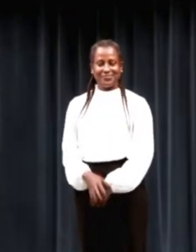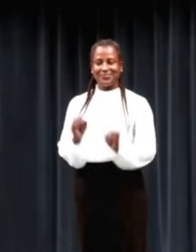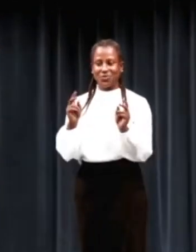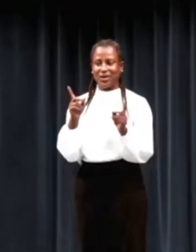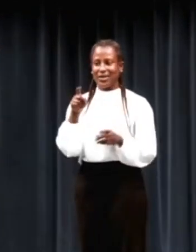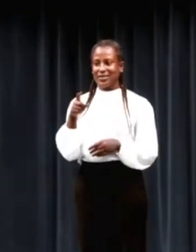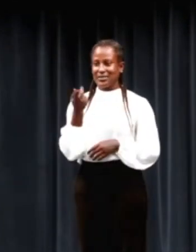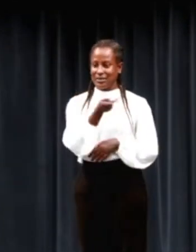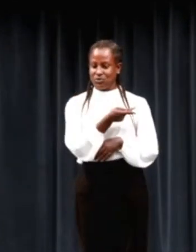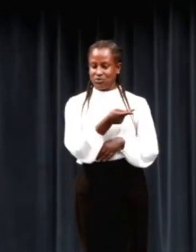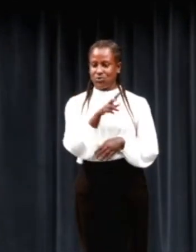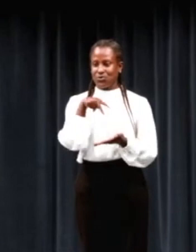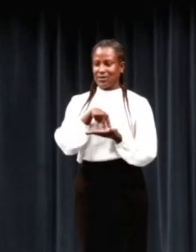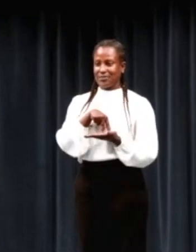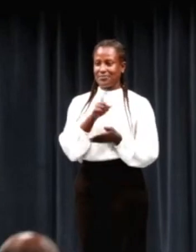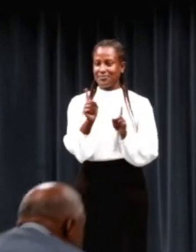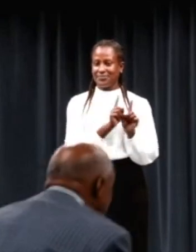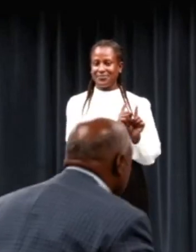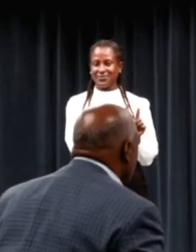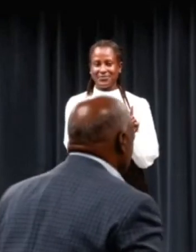Okay, so I just need you guys to stand right here. Okay.